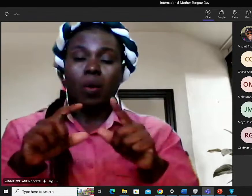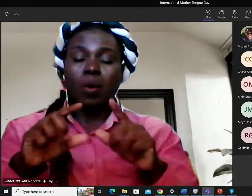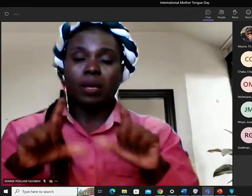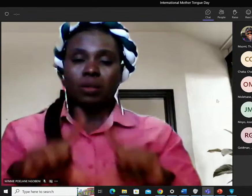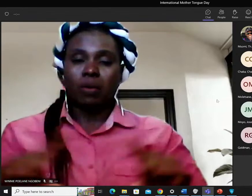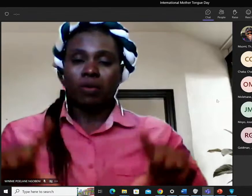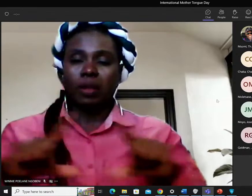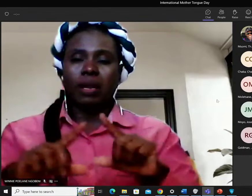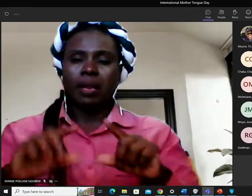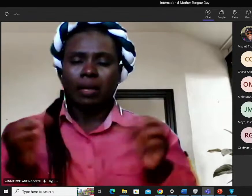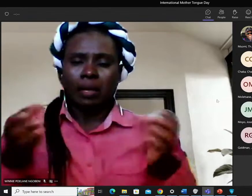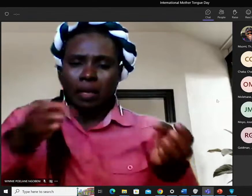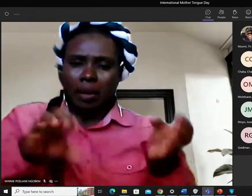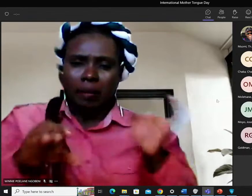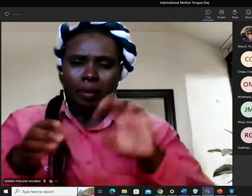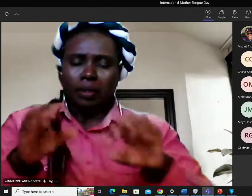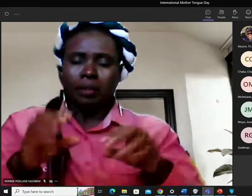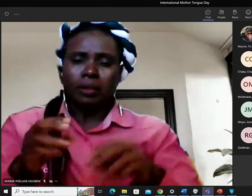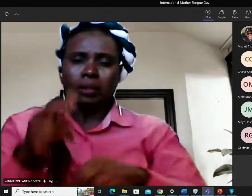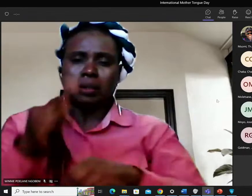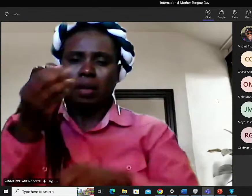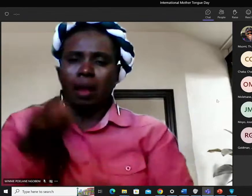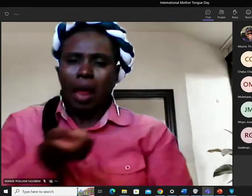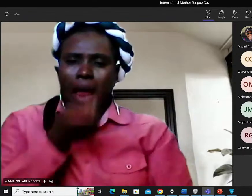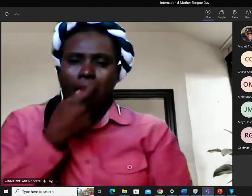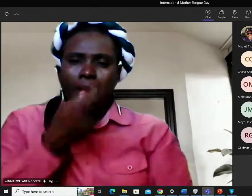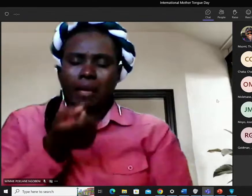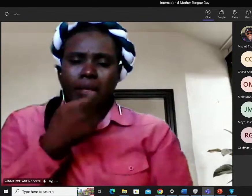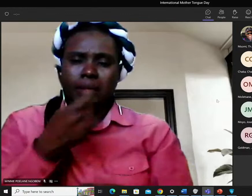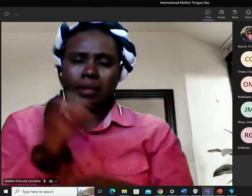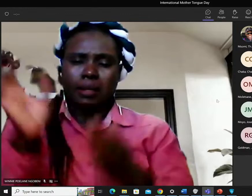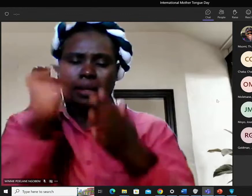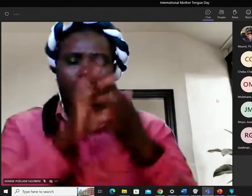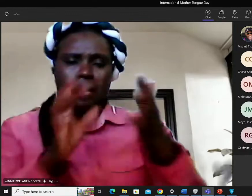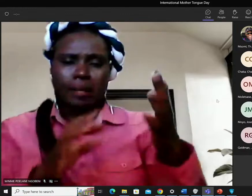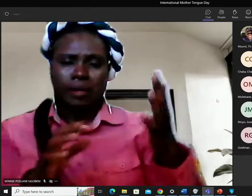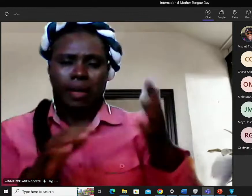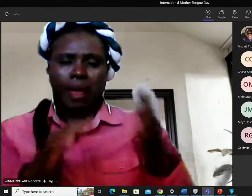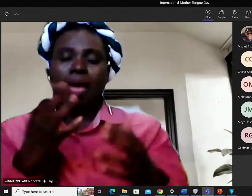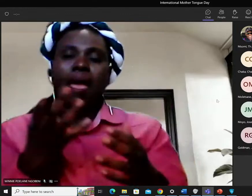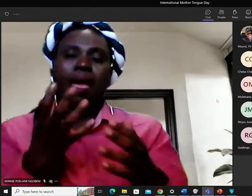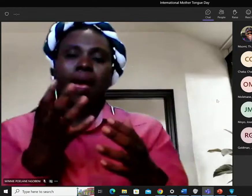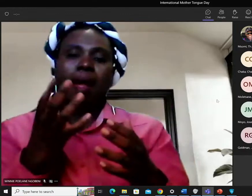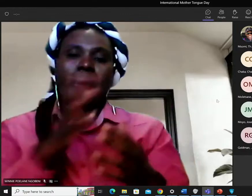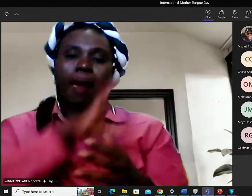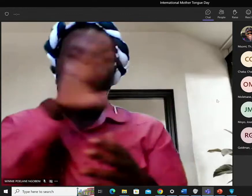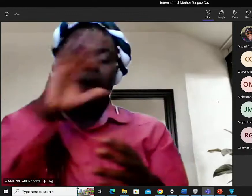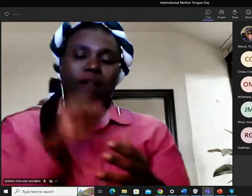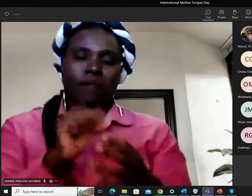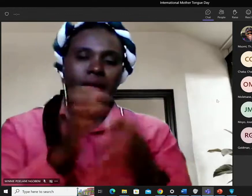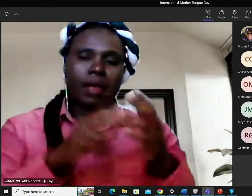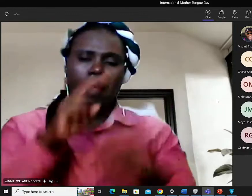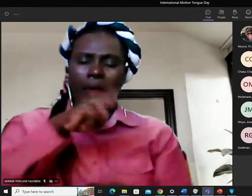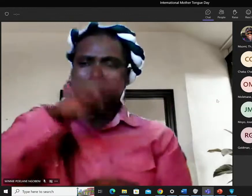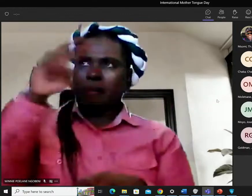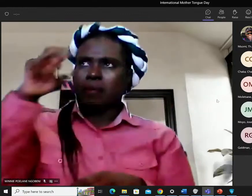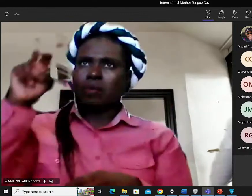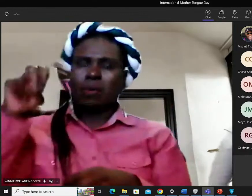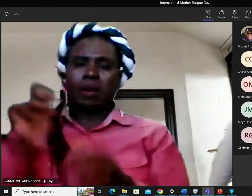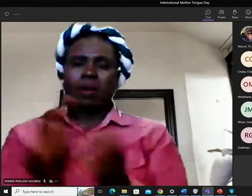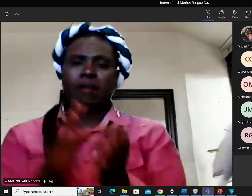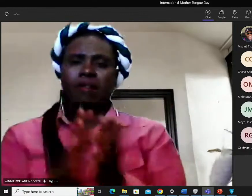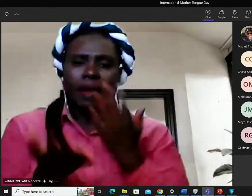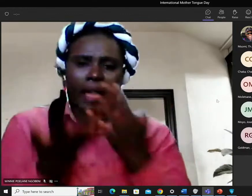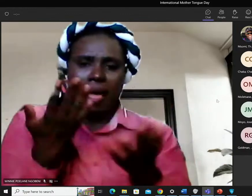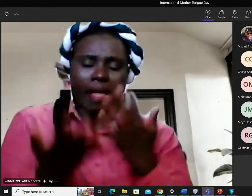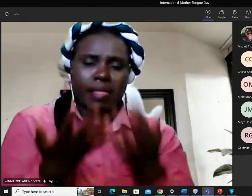chemistry and medicine to European history, African history, geography, and many more other subjects.